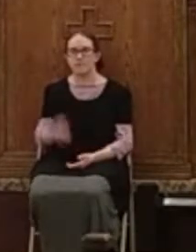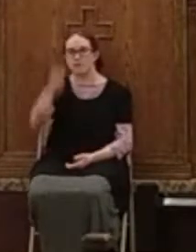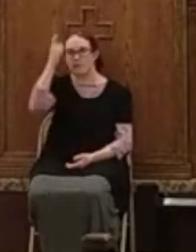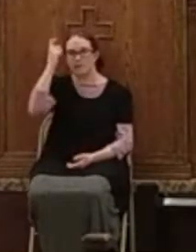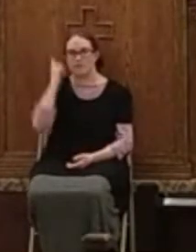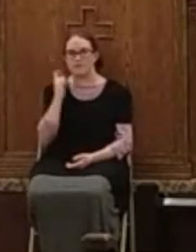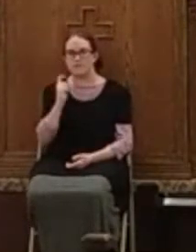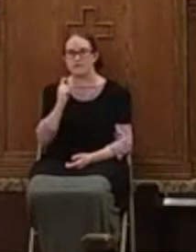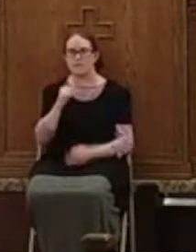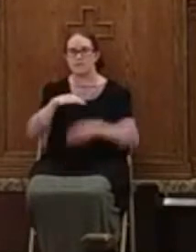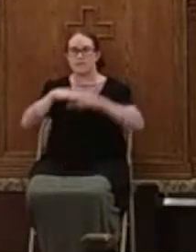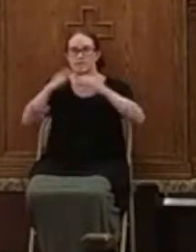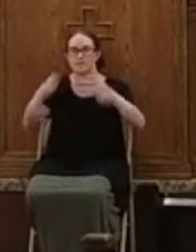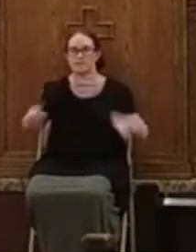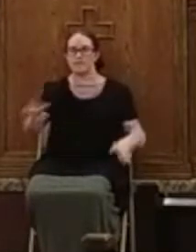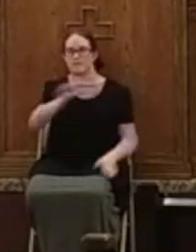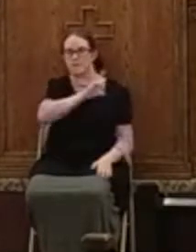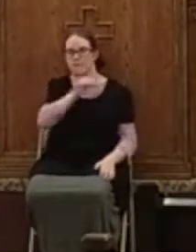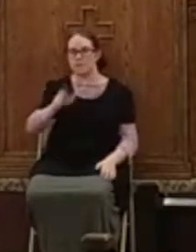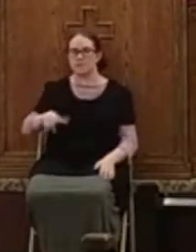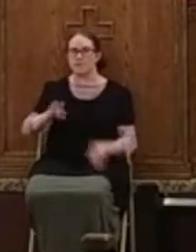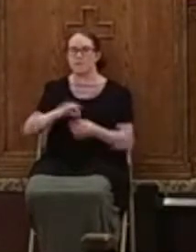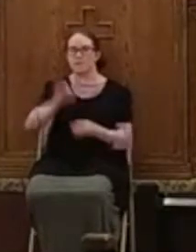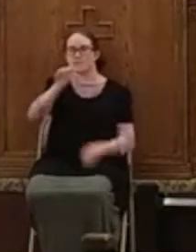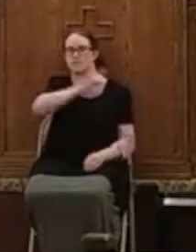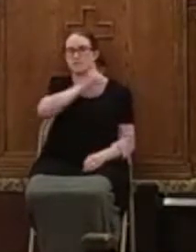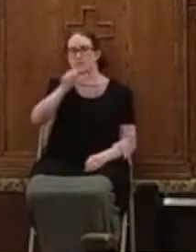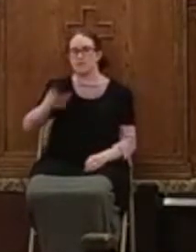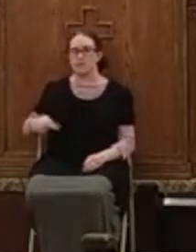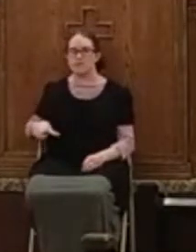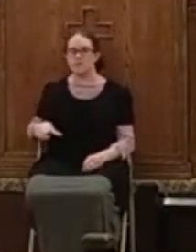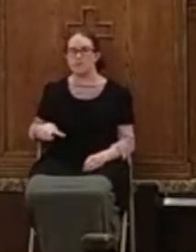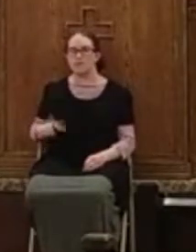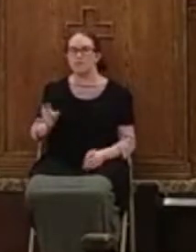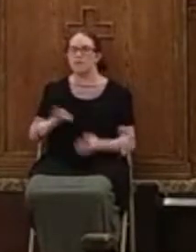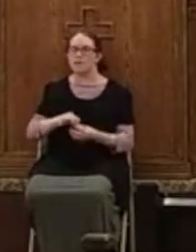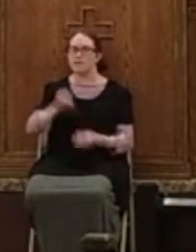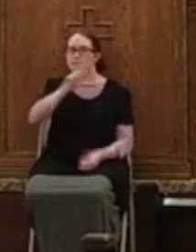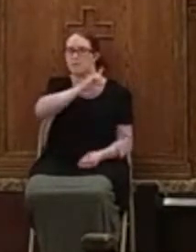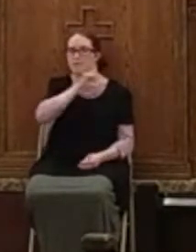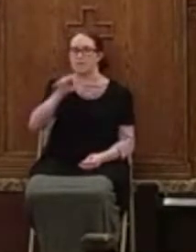Because the presence of the Lord, where the Spirit of the Lord is, where's the Spirit of the Lord?